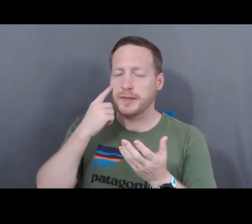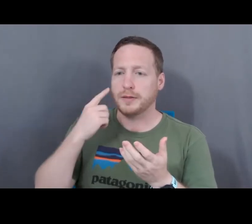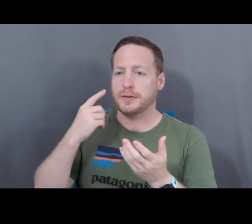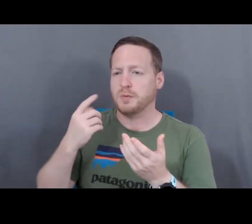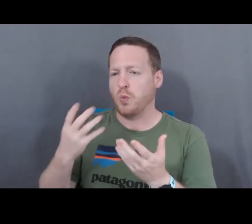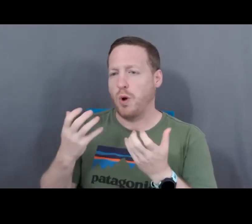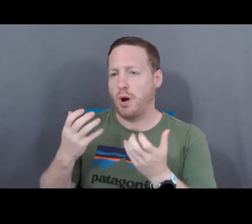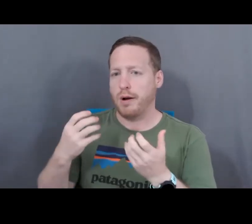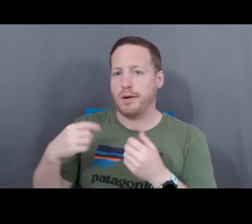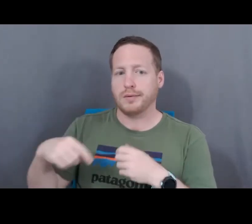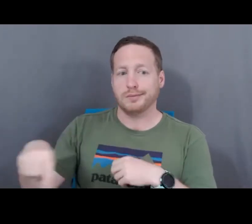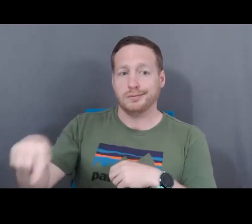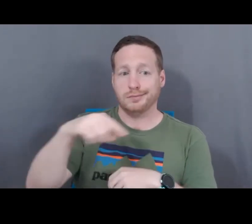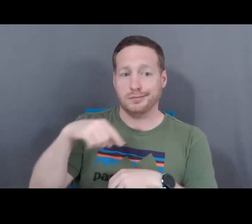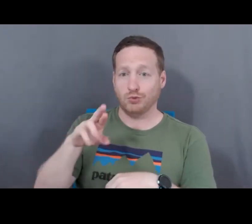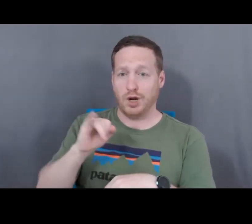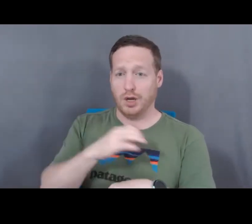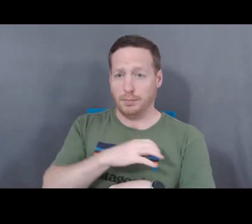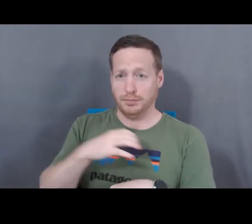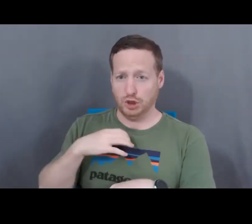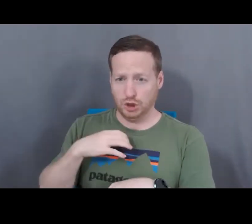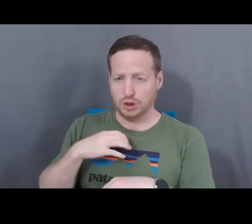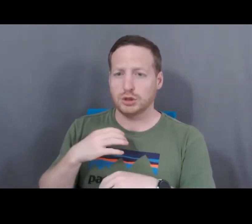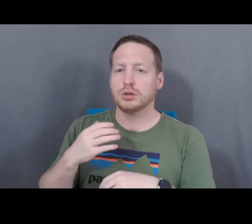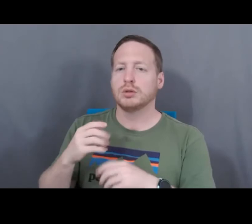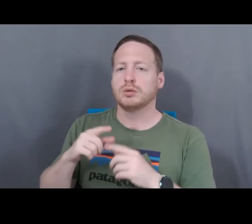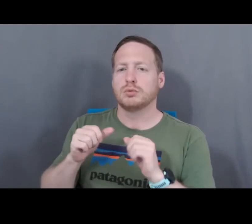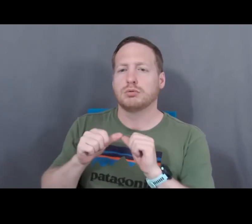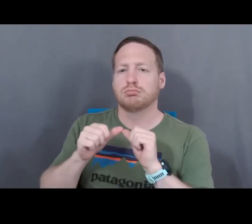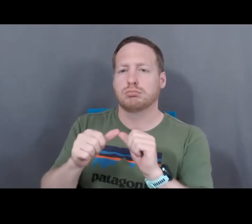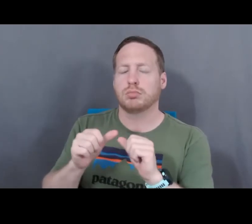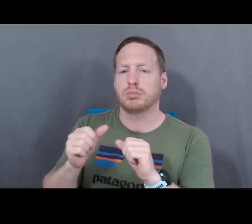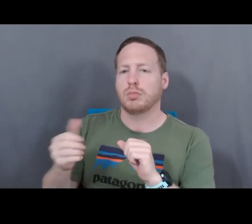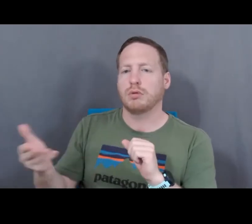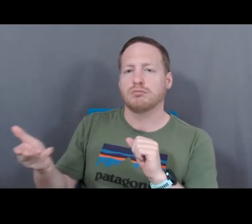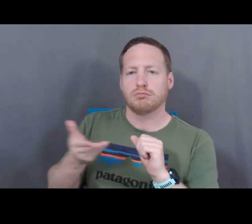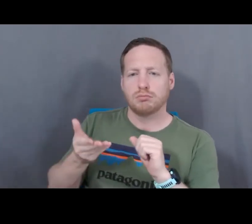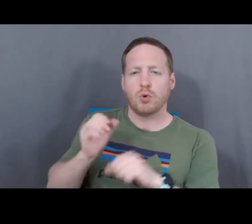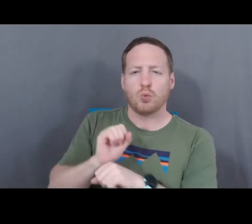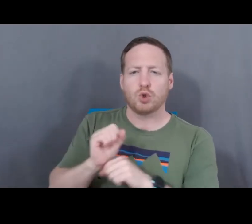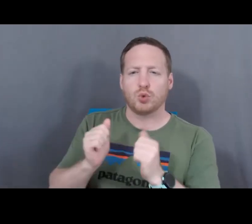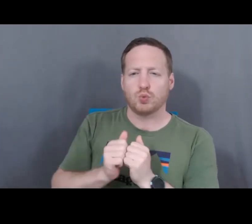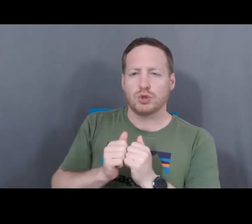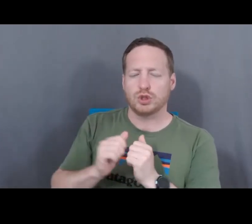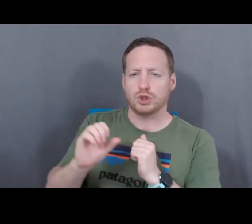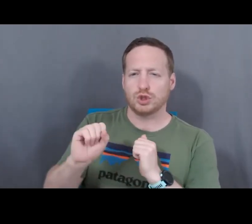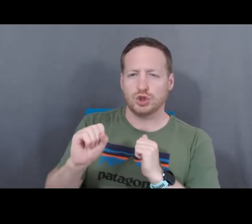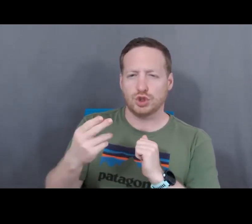around the feeling of wanting us, the Rhode Island Commission, to hire and to